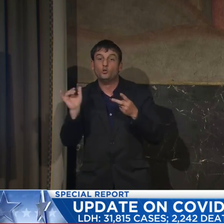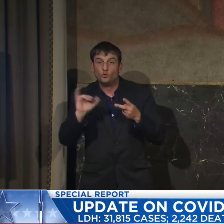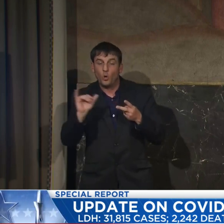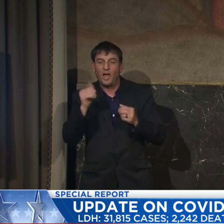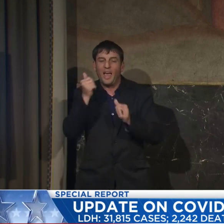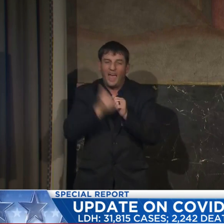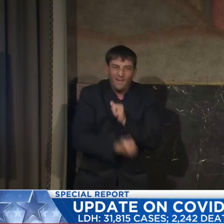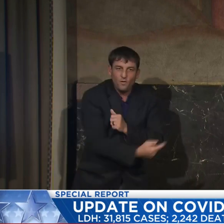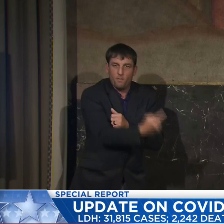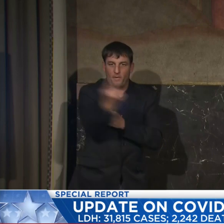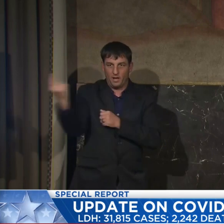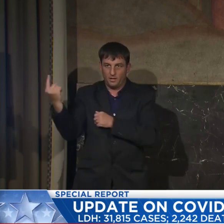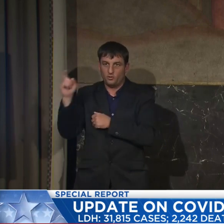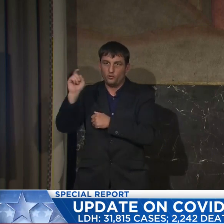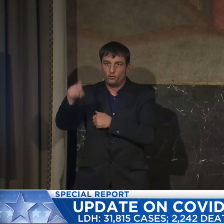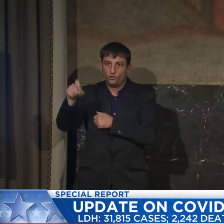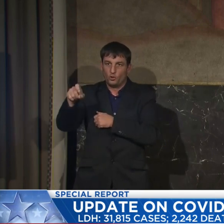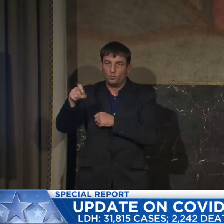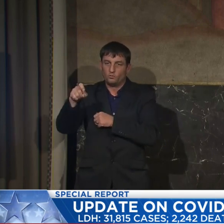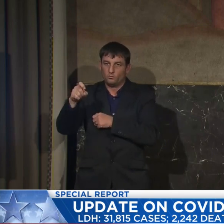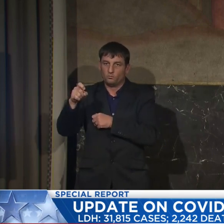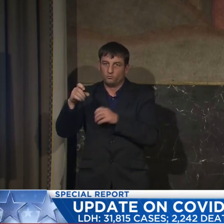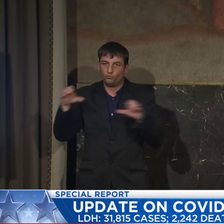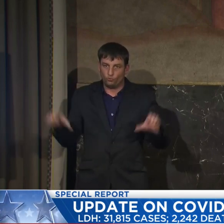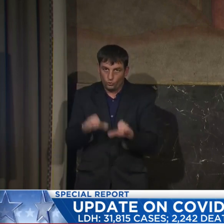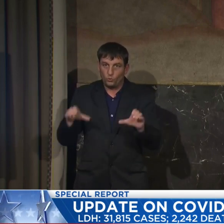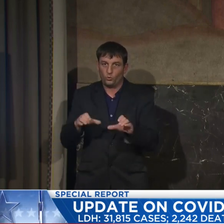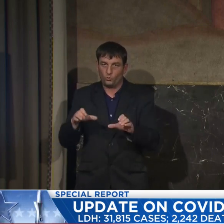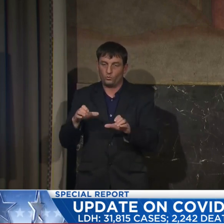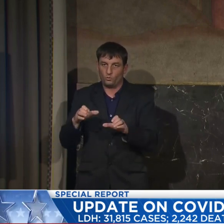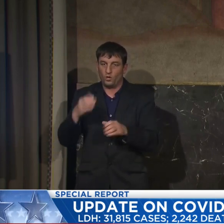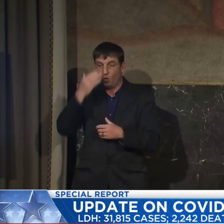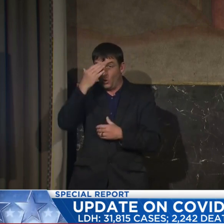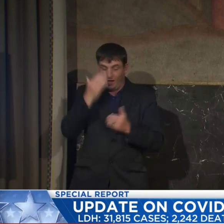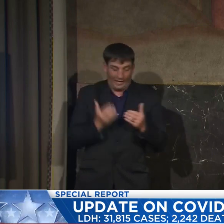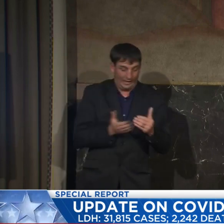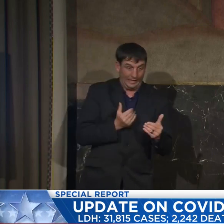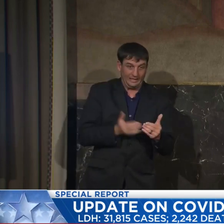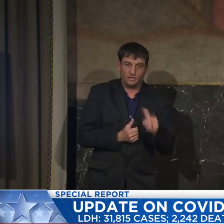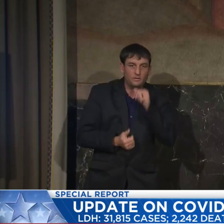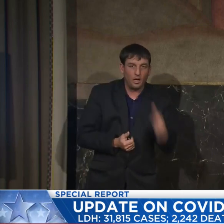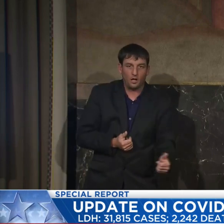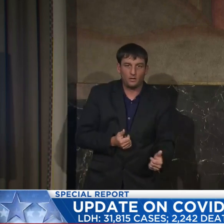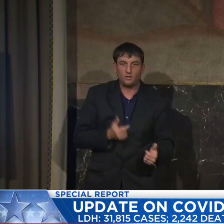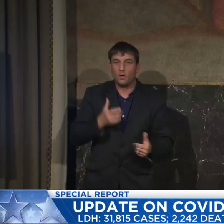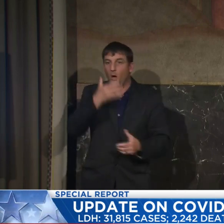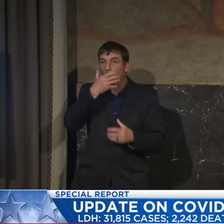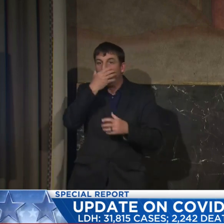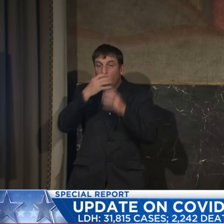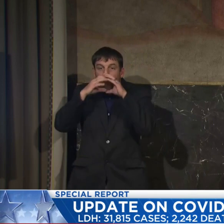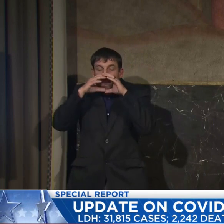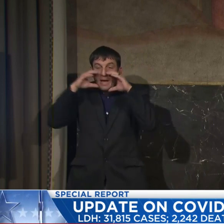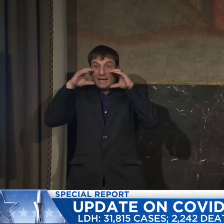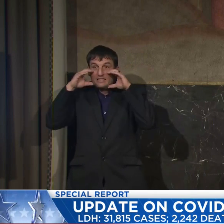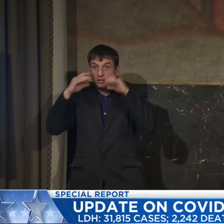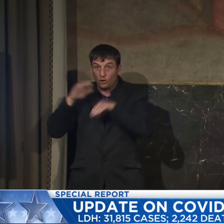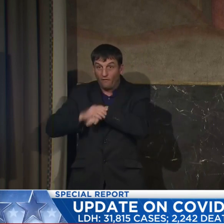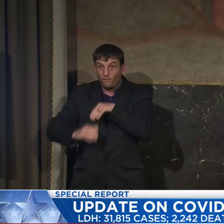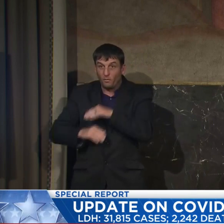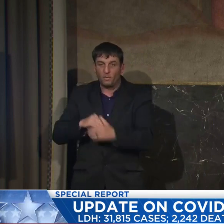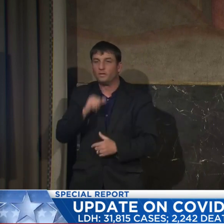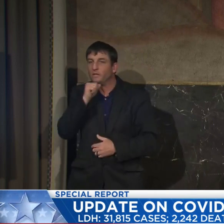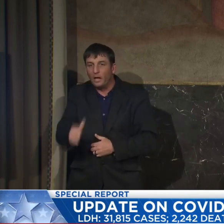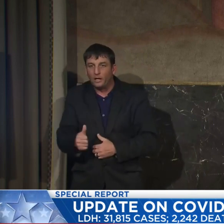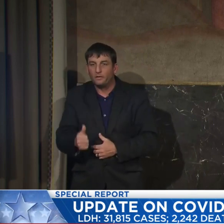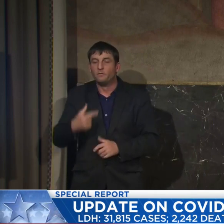play. And I know this isn't easy, and I know it isn't comfortable wearing a mask, and I suspect as we get